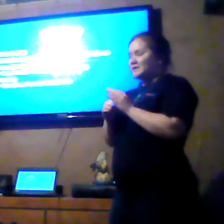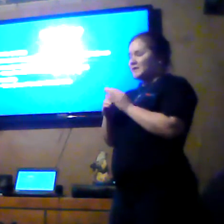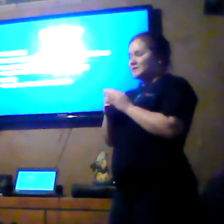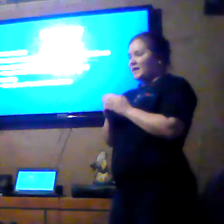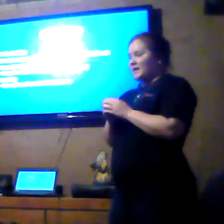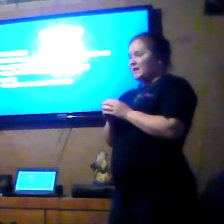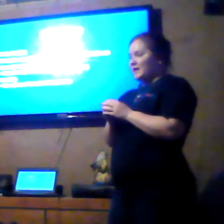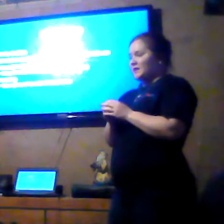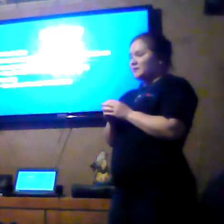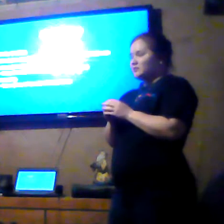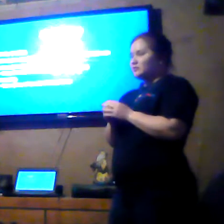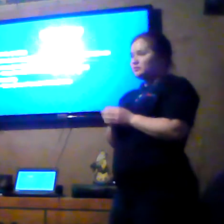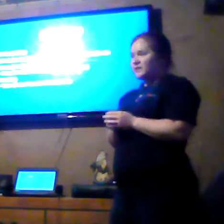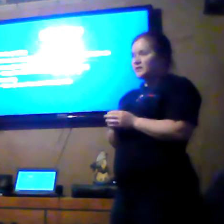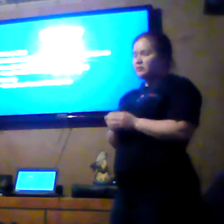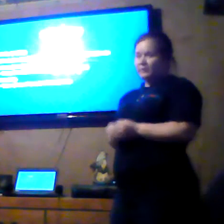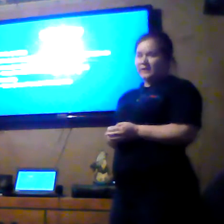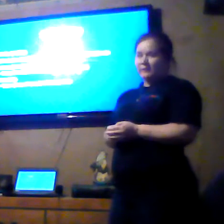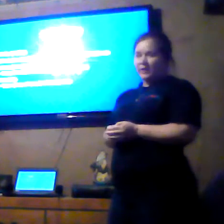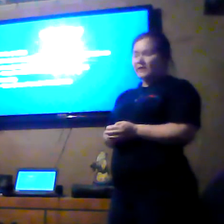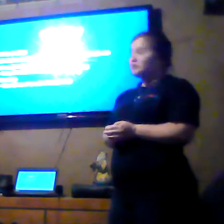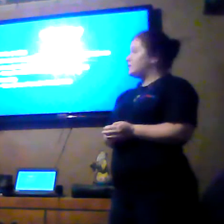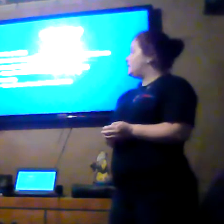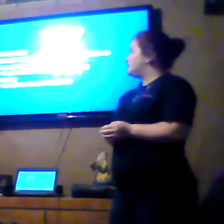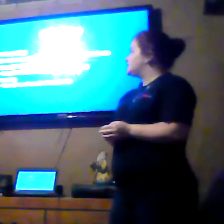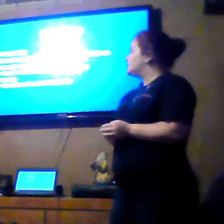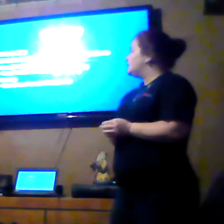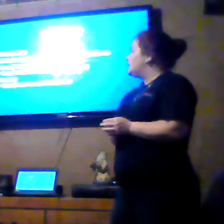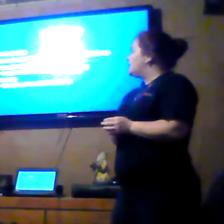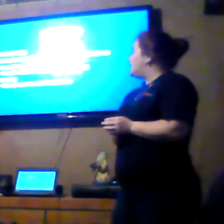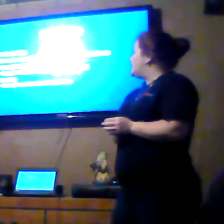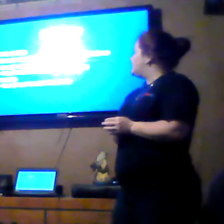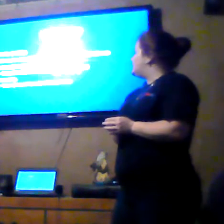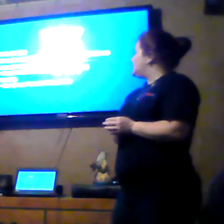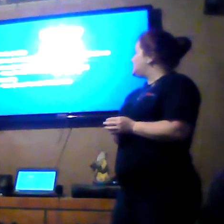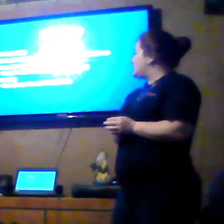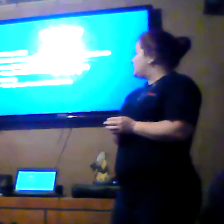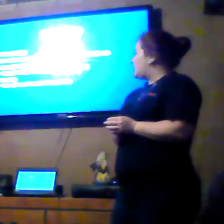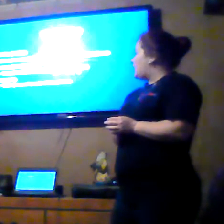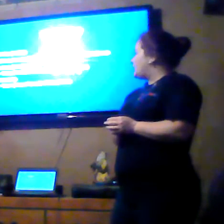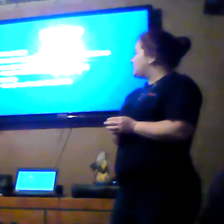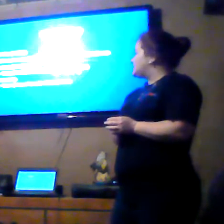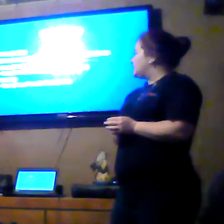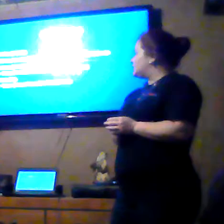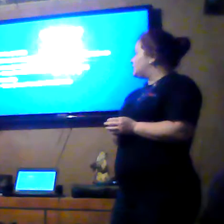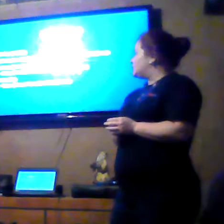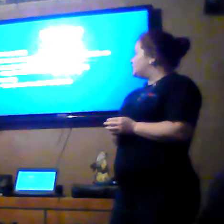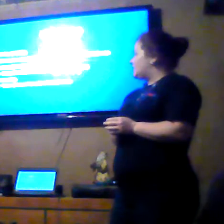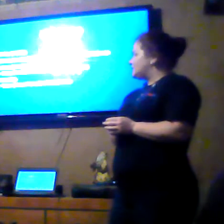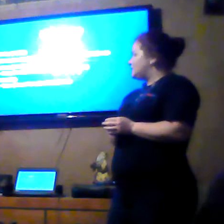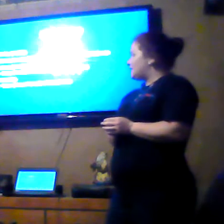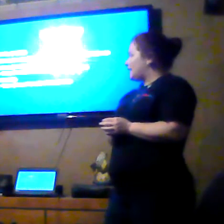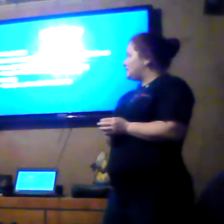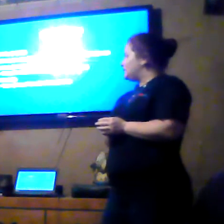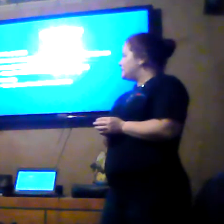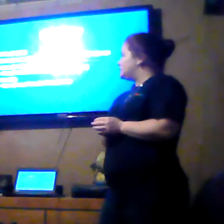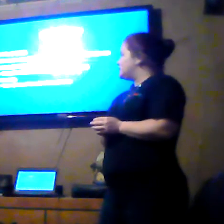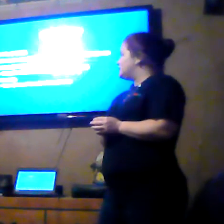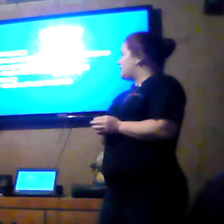it's usually a triple antibiotic treatment. These antibiotics include doxycycline,